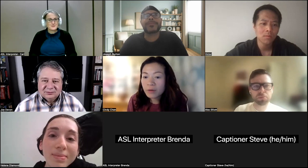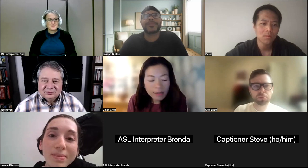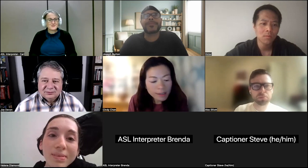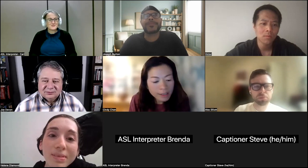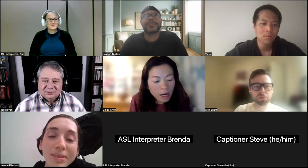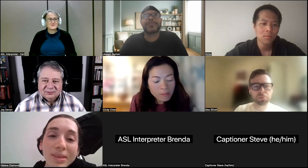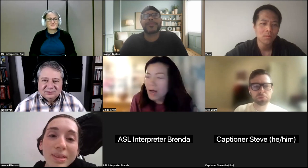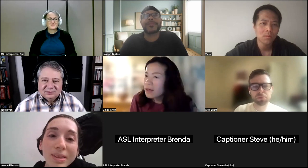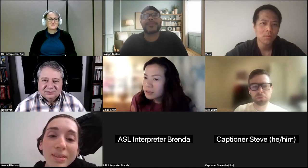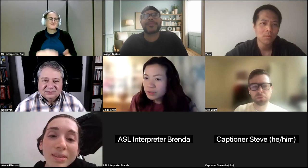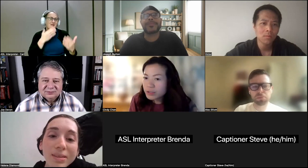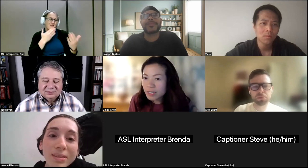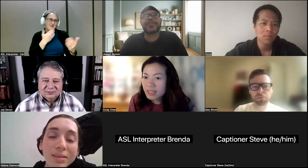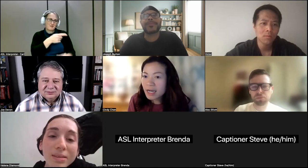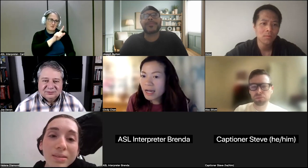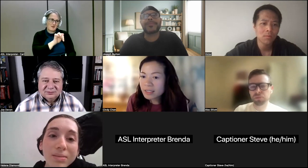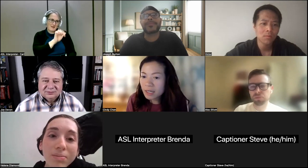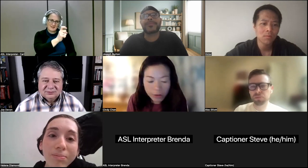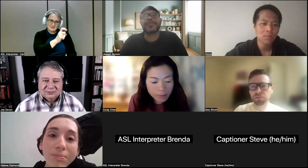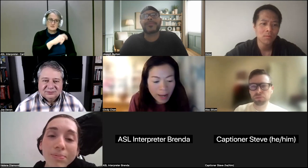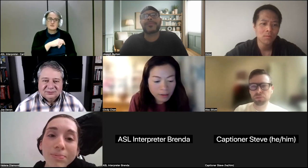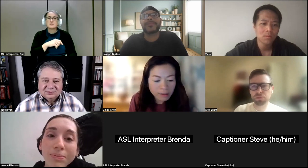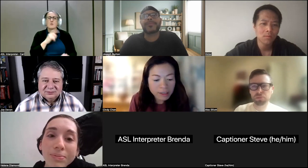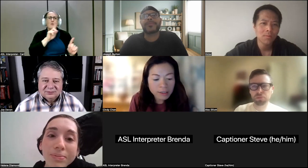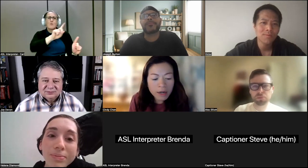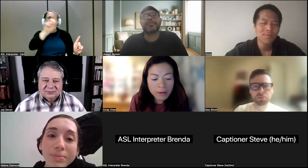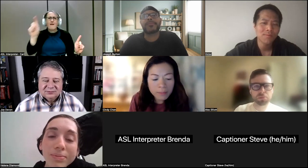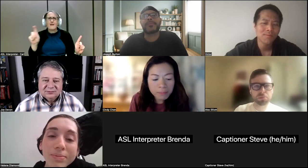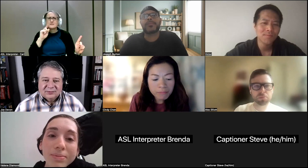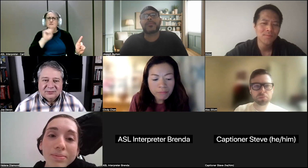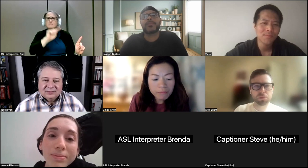Thank you, Alex. I like to just kind of ask the other panelists,